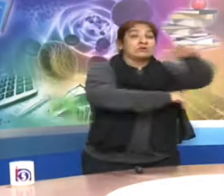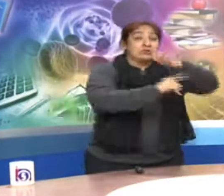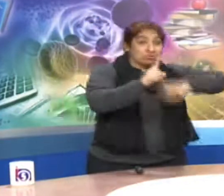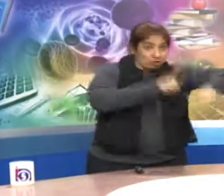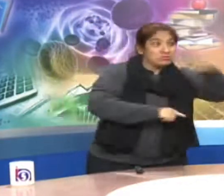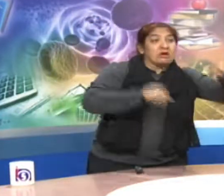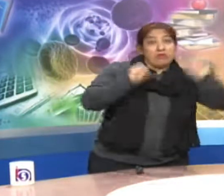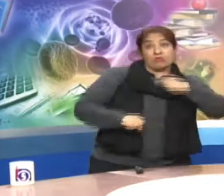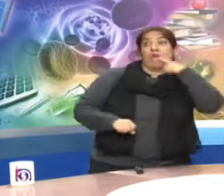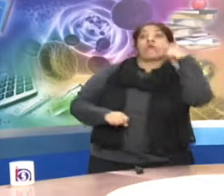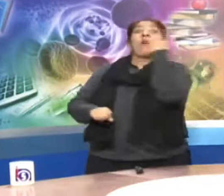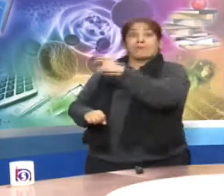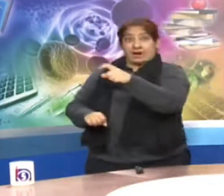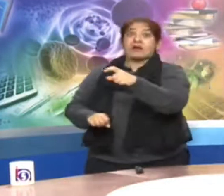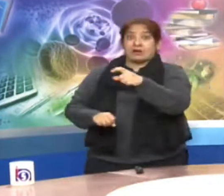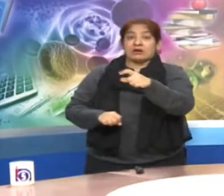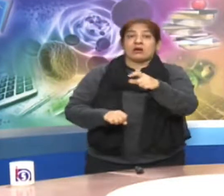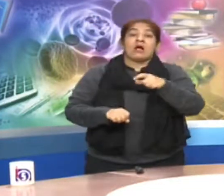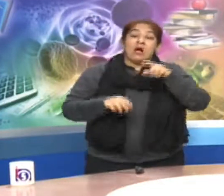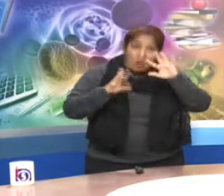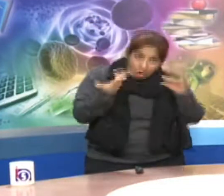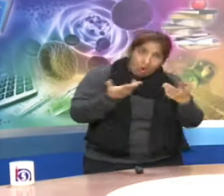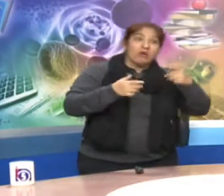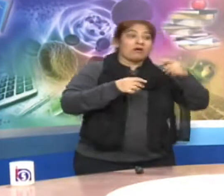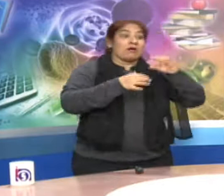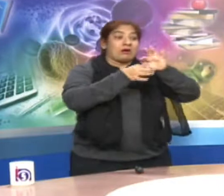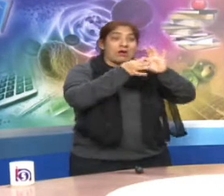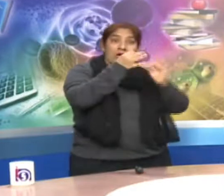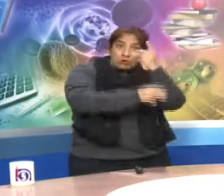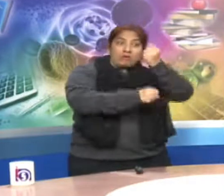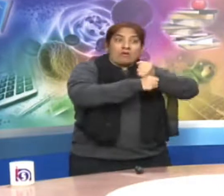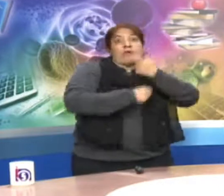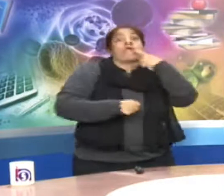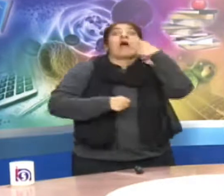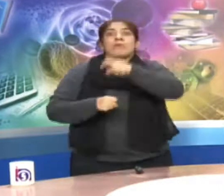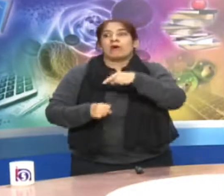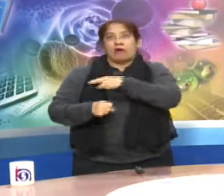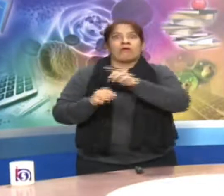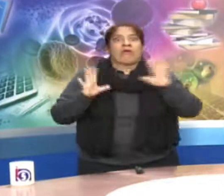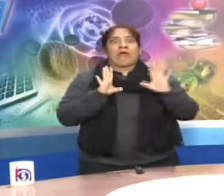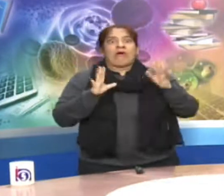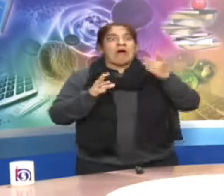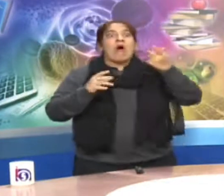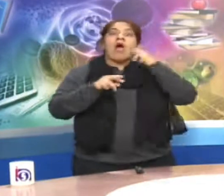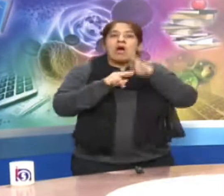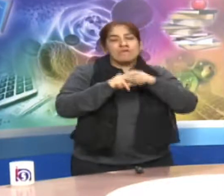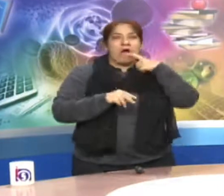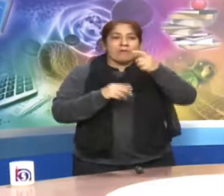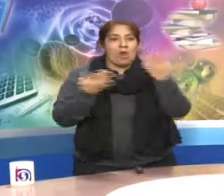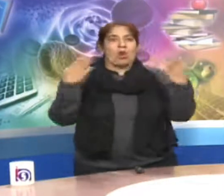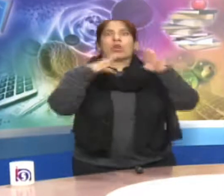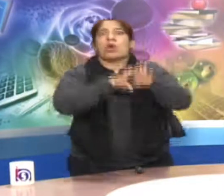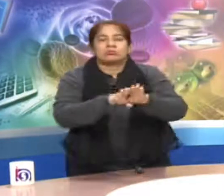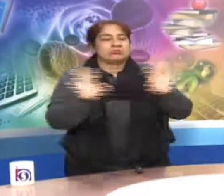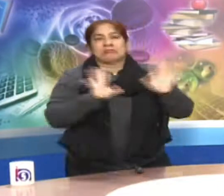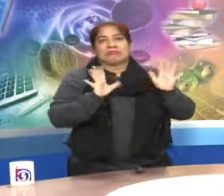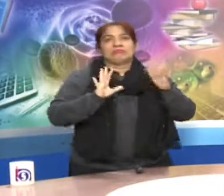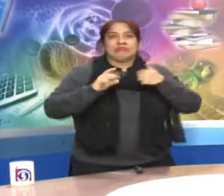If there is quality compromise, it will never be justified for